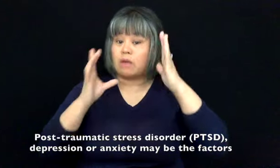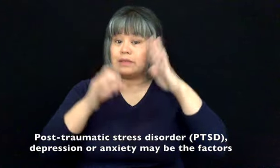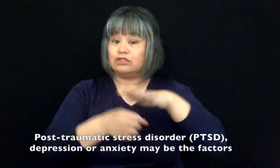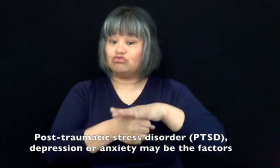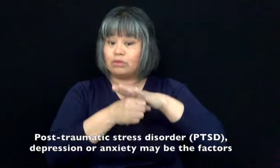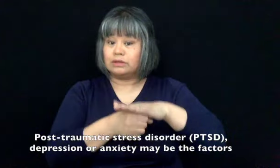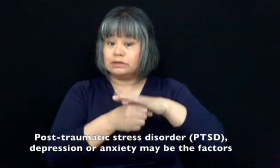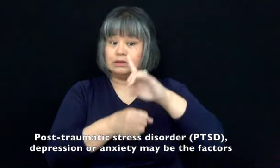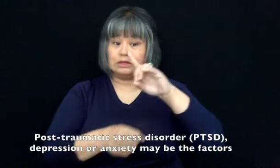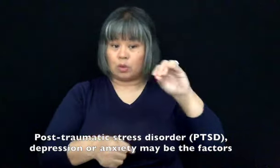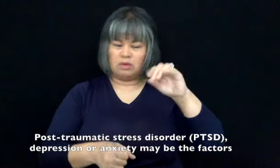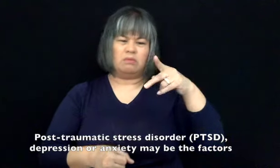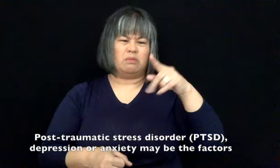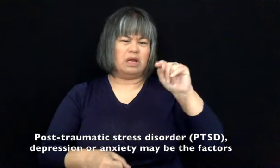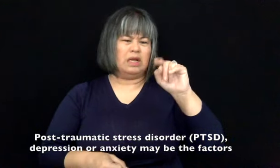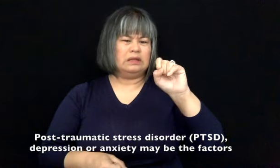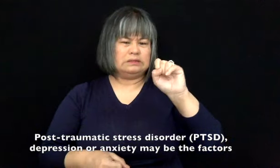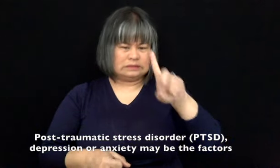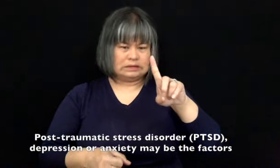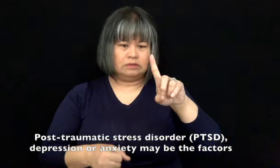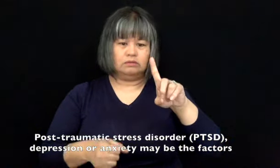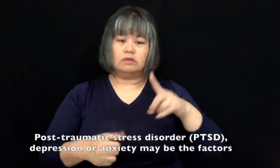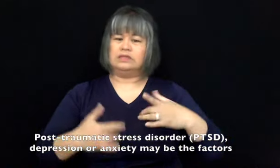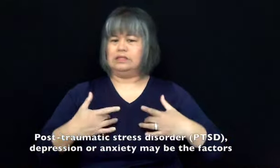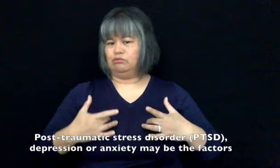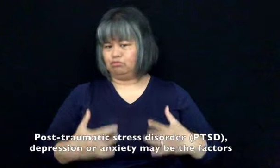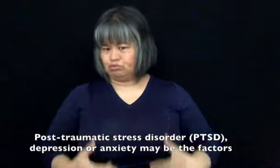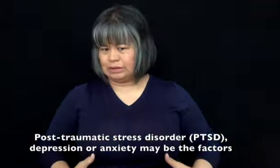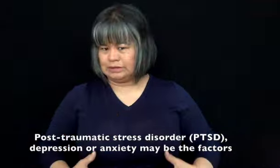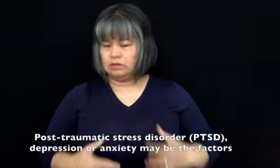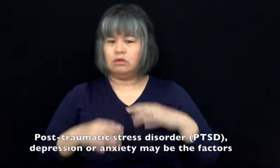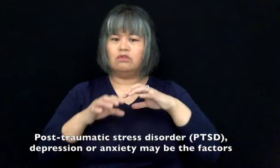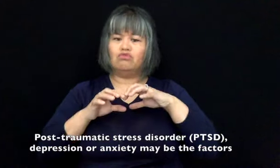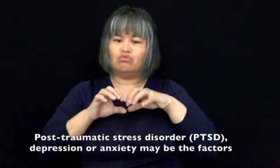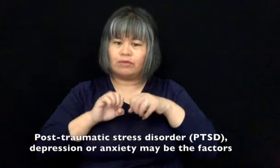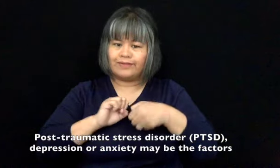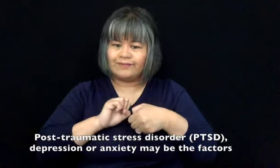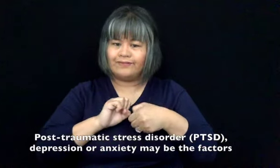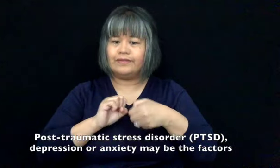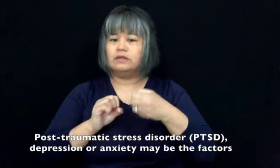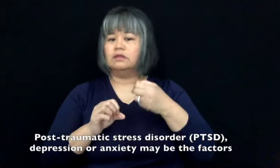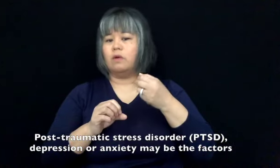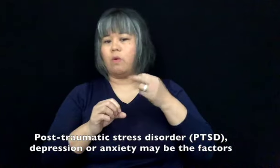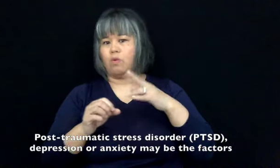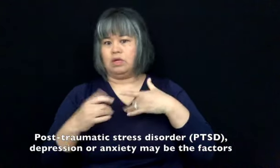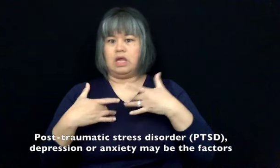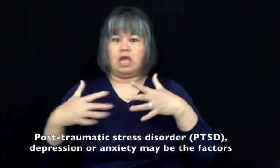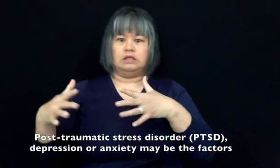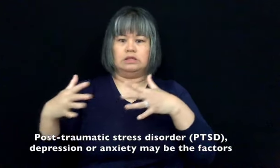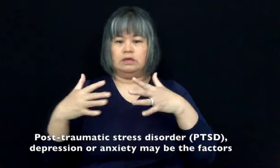Post-traumatic stress disorder, PTSD, depression, or anxiety may be the factors